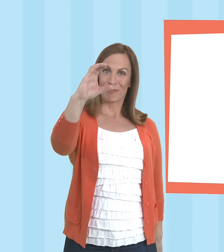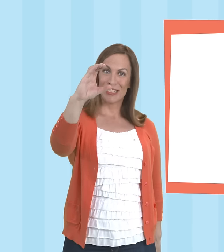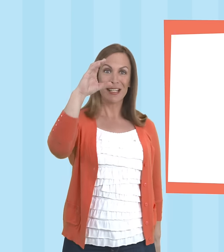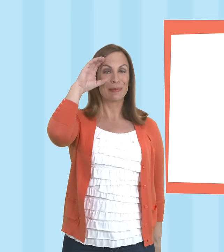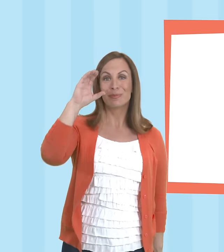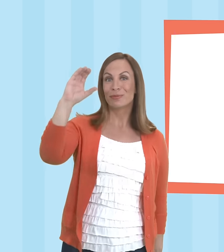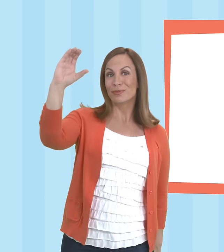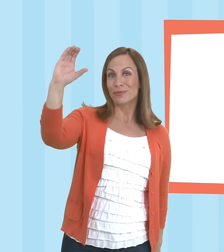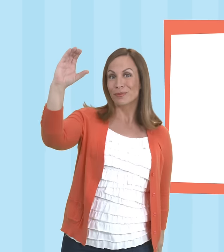sun.